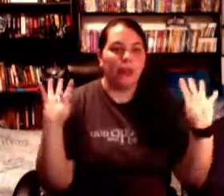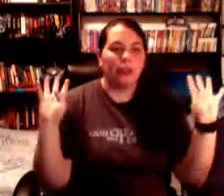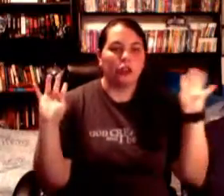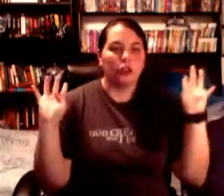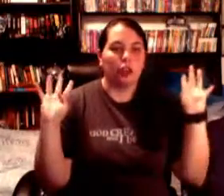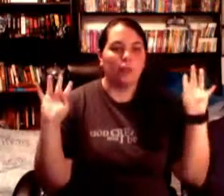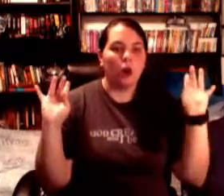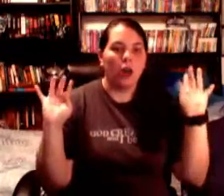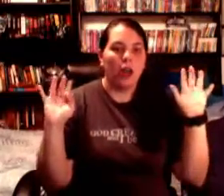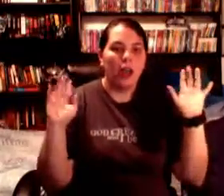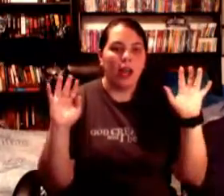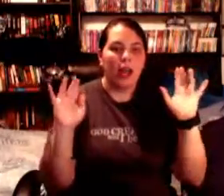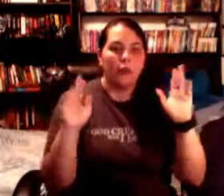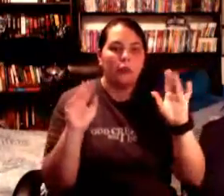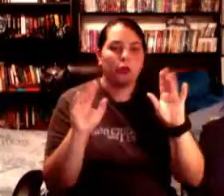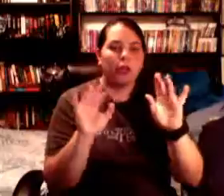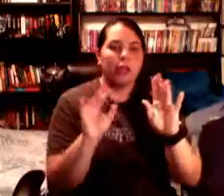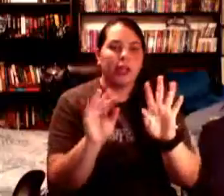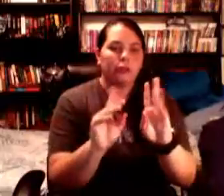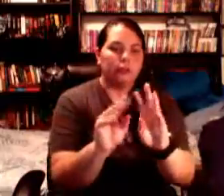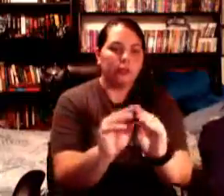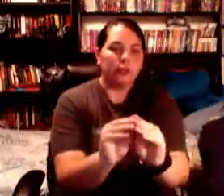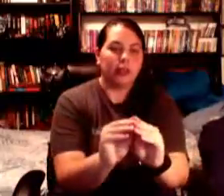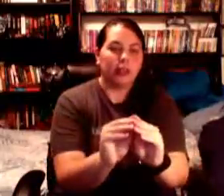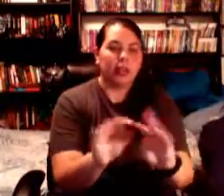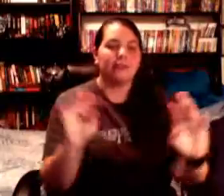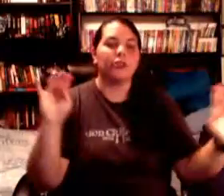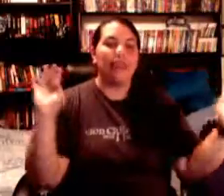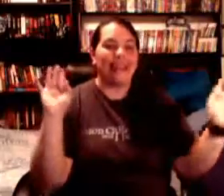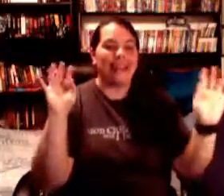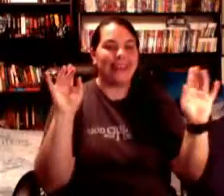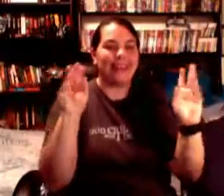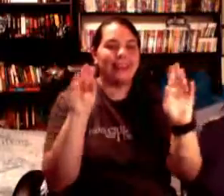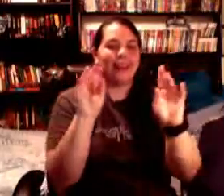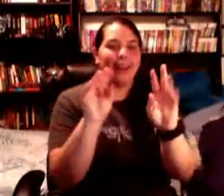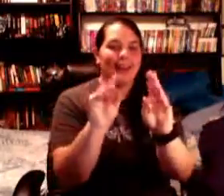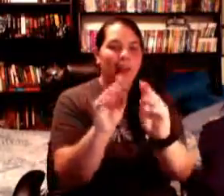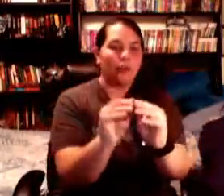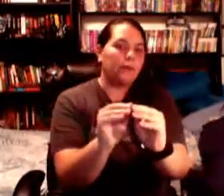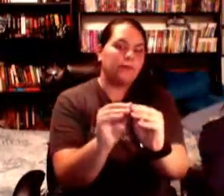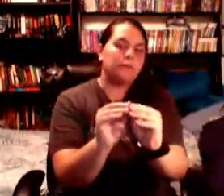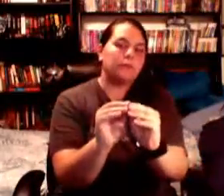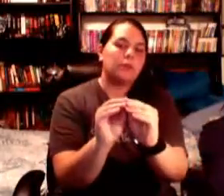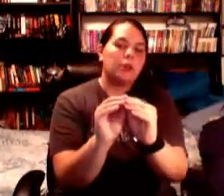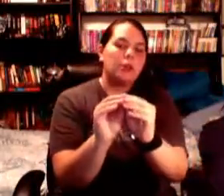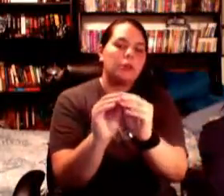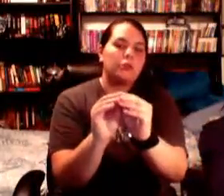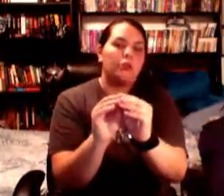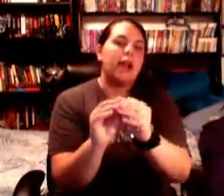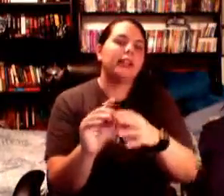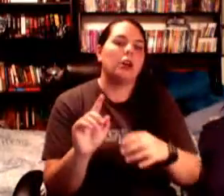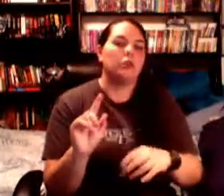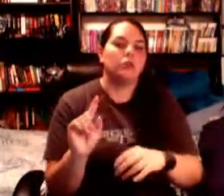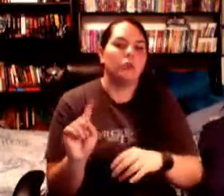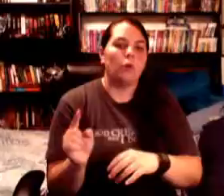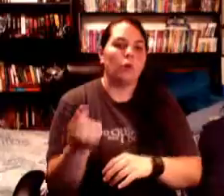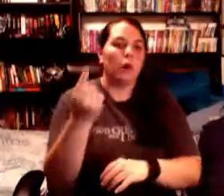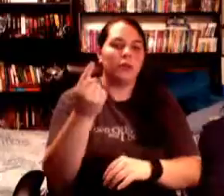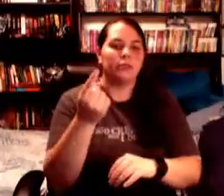and they're going to start apart, and then they'll come together, because they're going to gather. So the line goes,